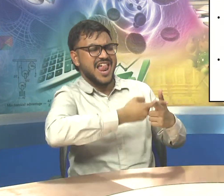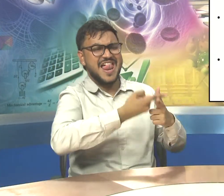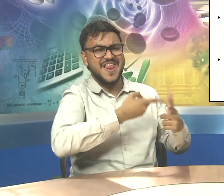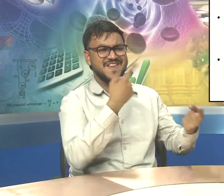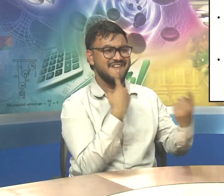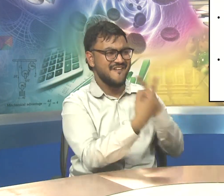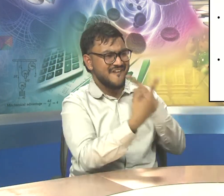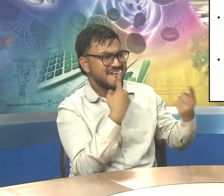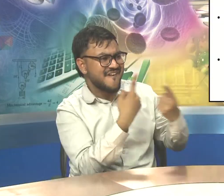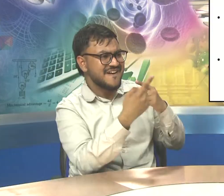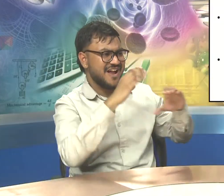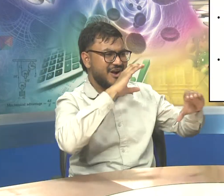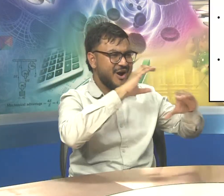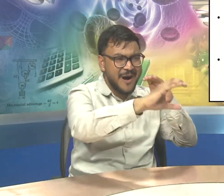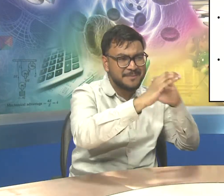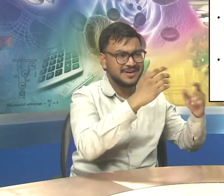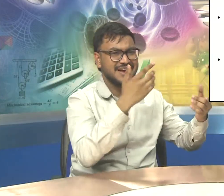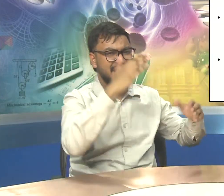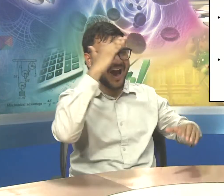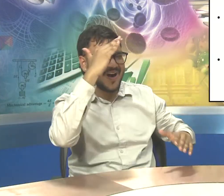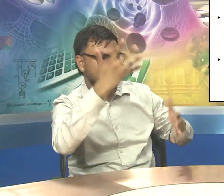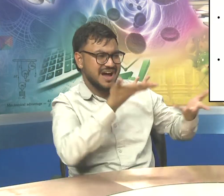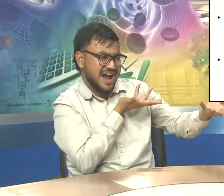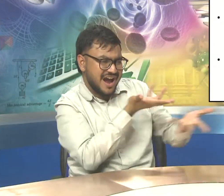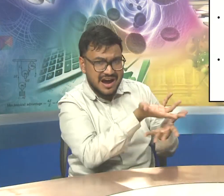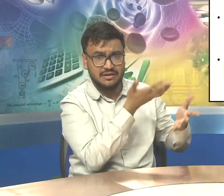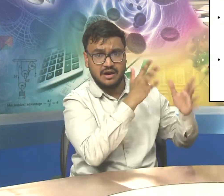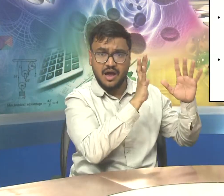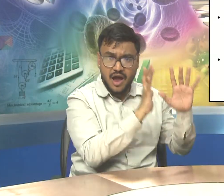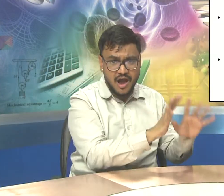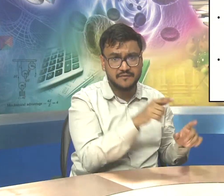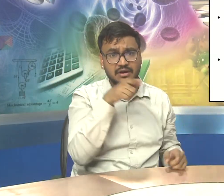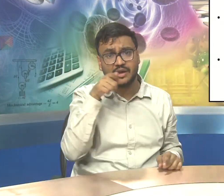will usually understand our joke.